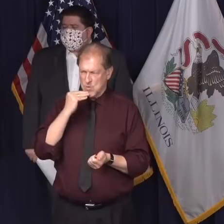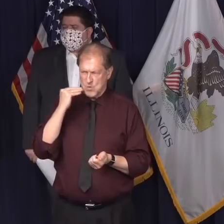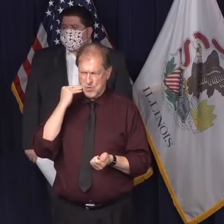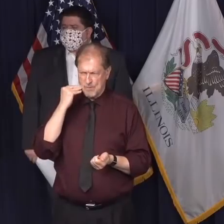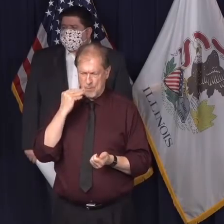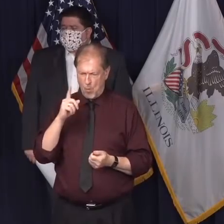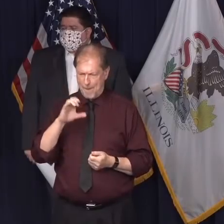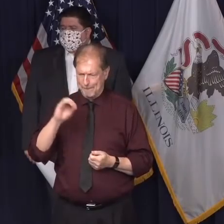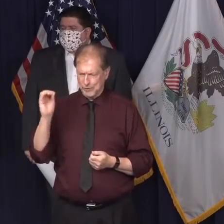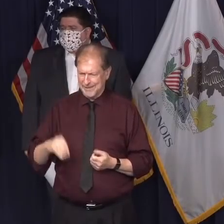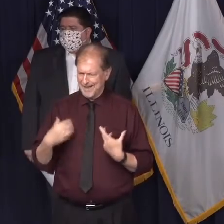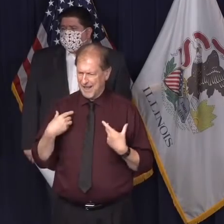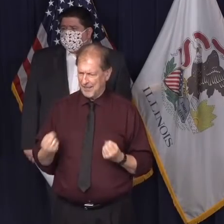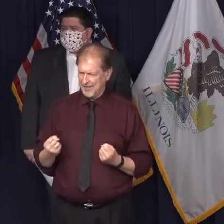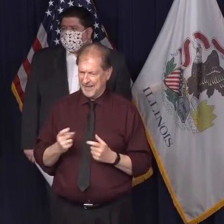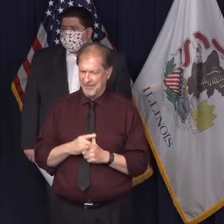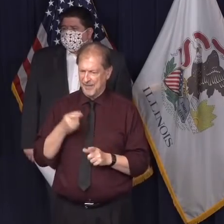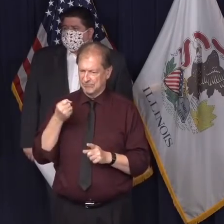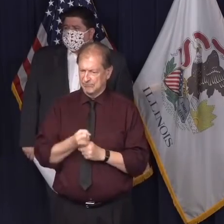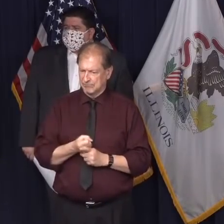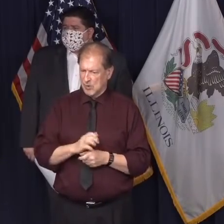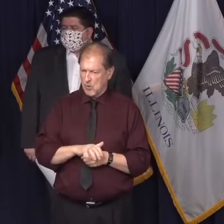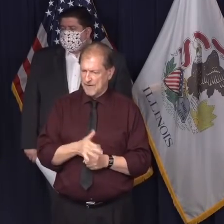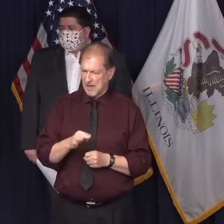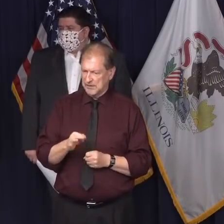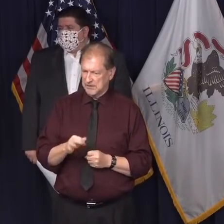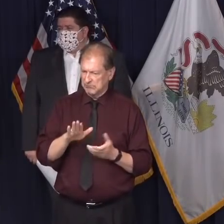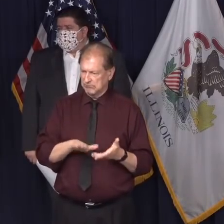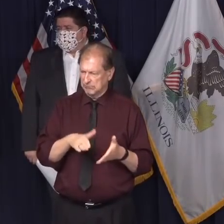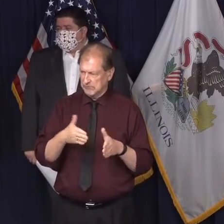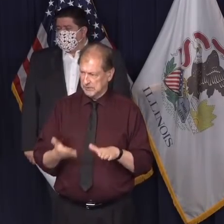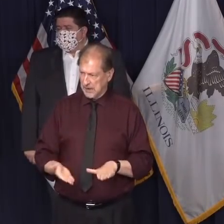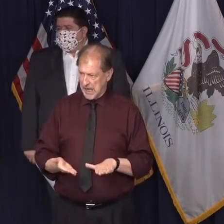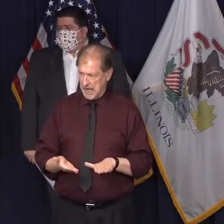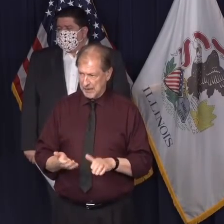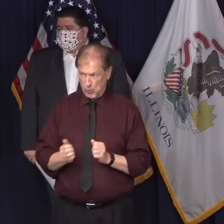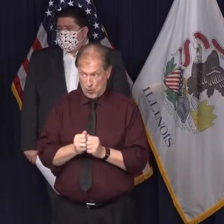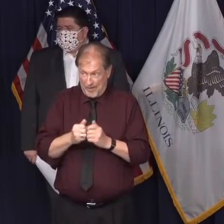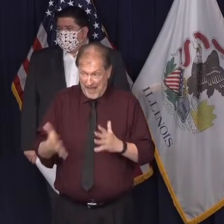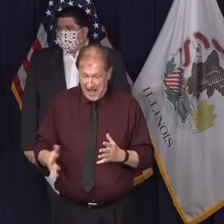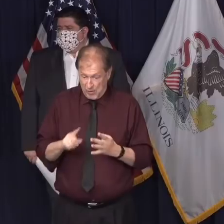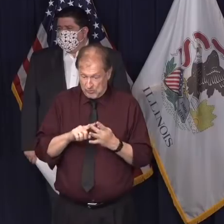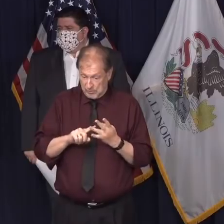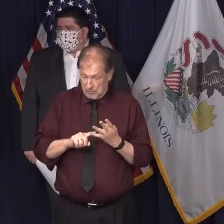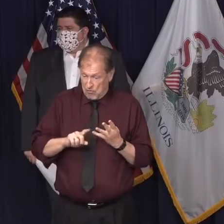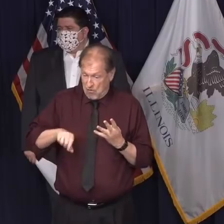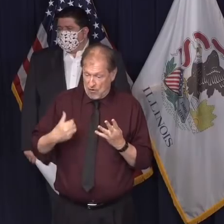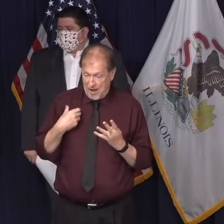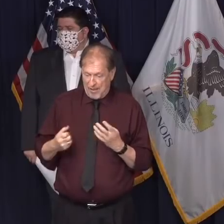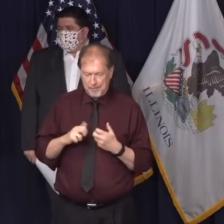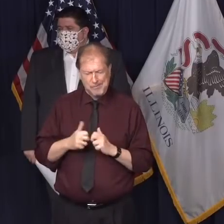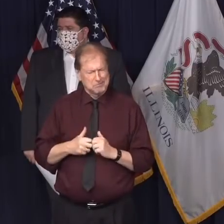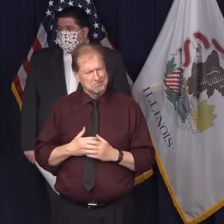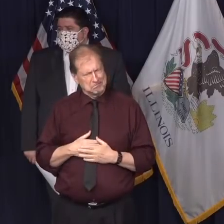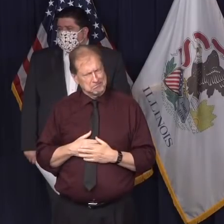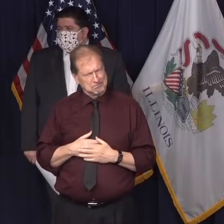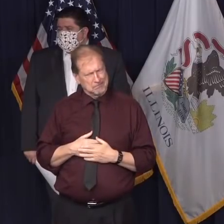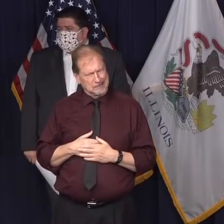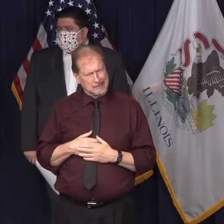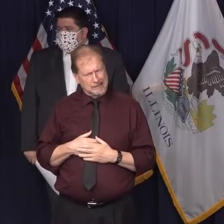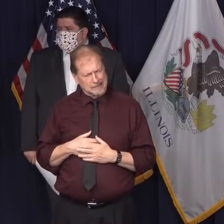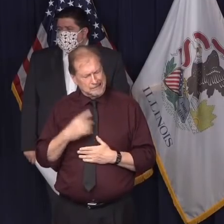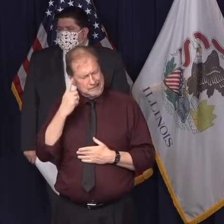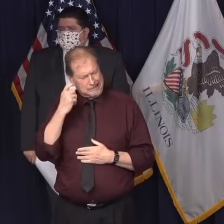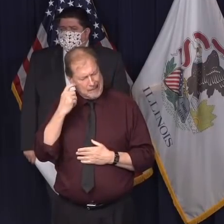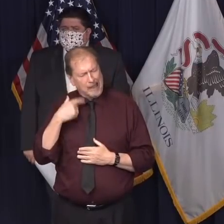that this infection was just a coincidence, and that there was not something related to the COVID. I think every one